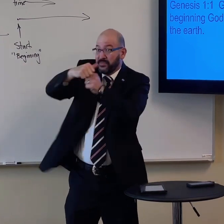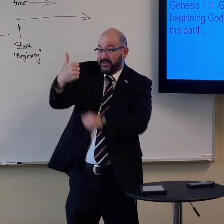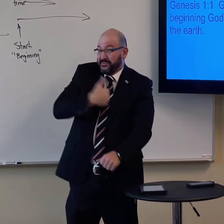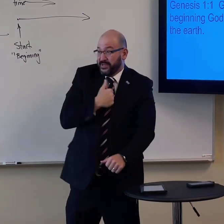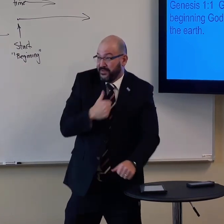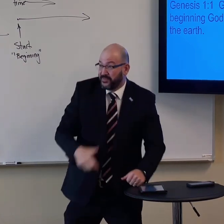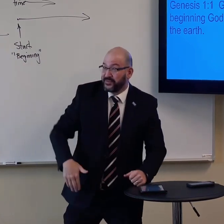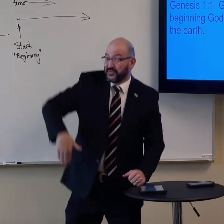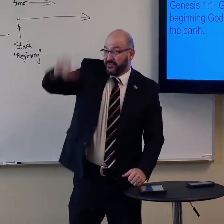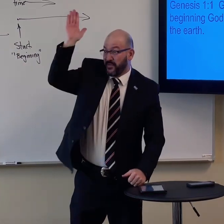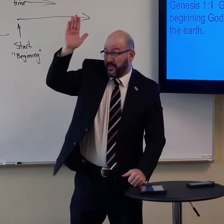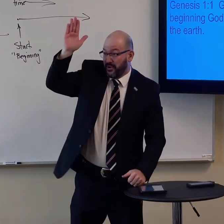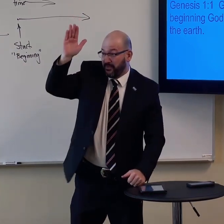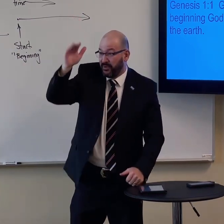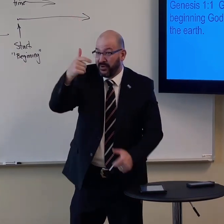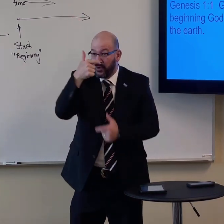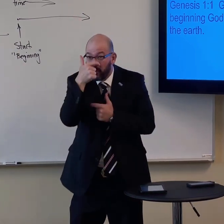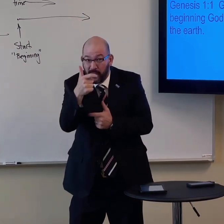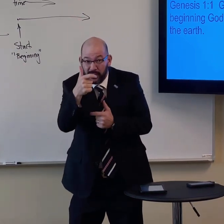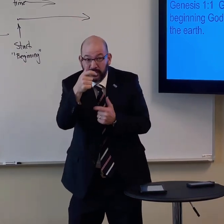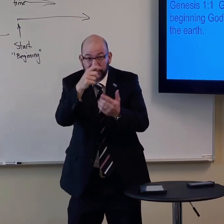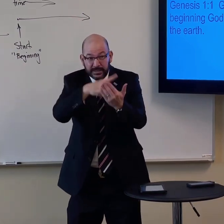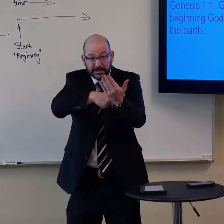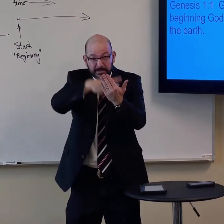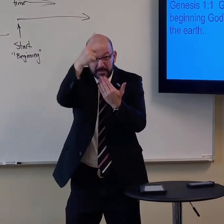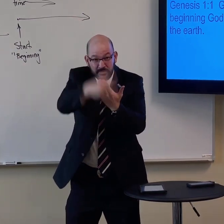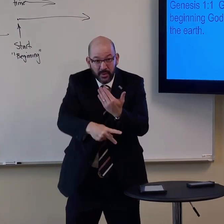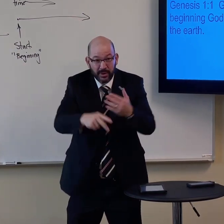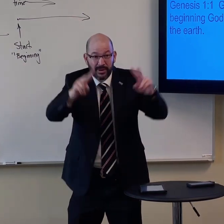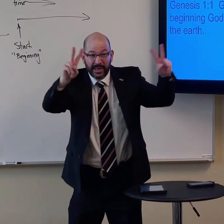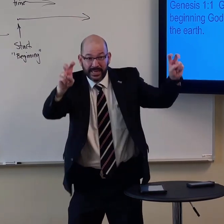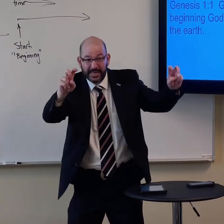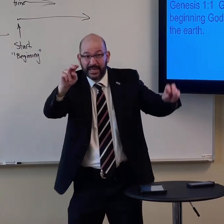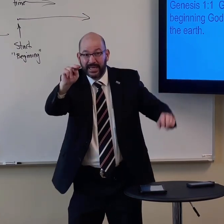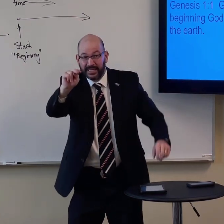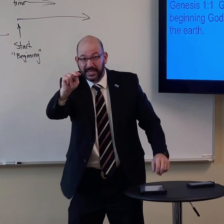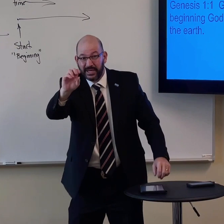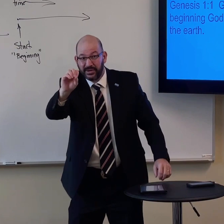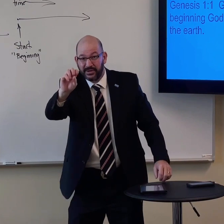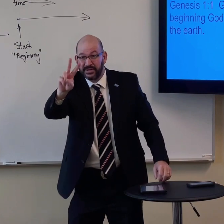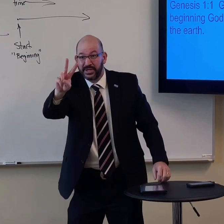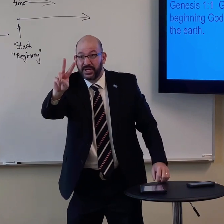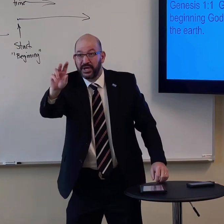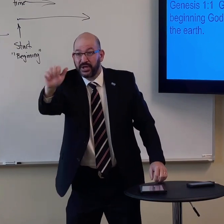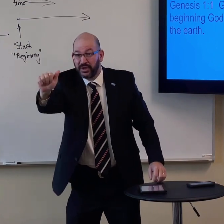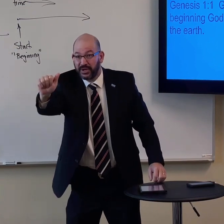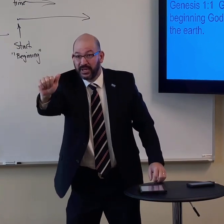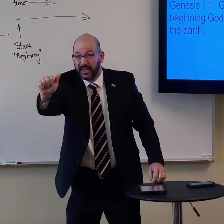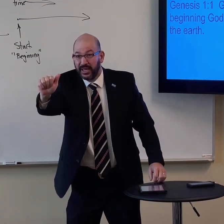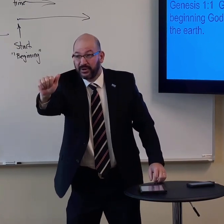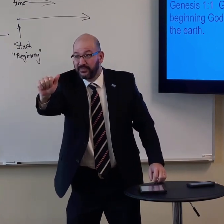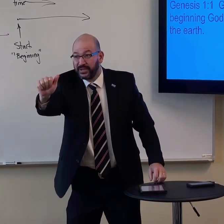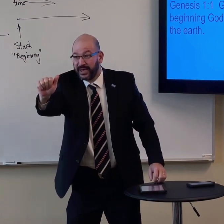Remember? I remember growing up and watching a television program called MOV, NOVA.